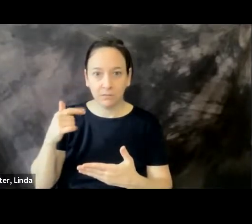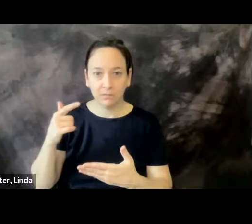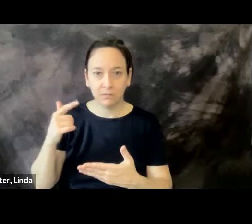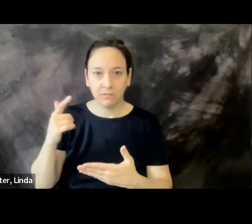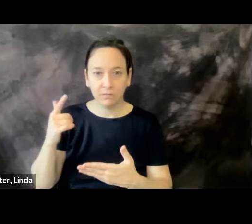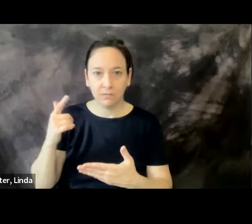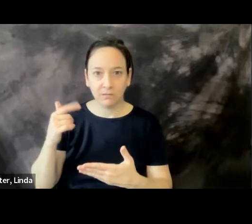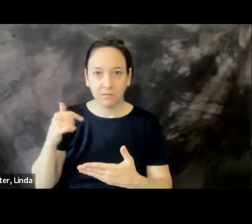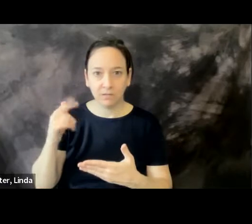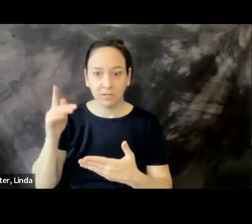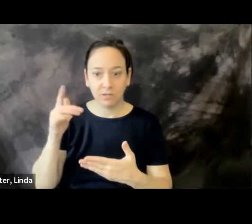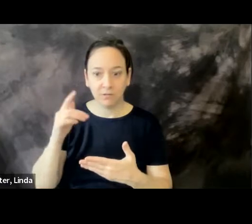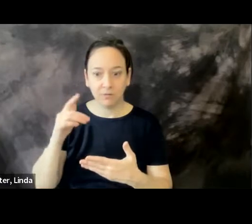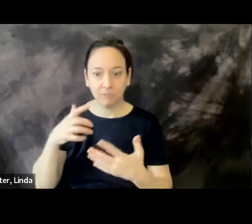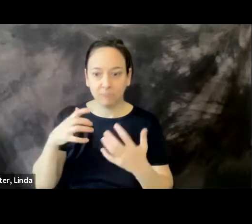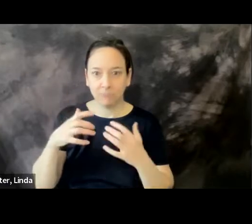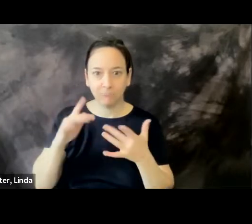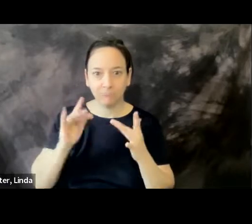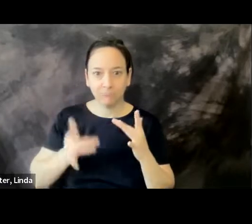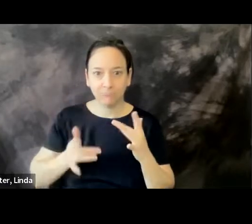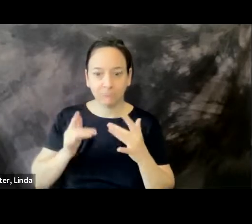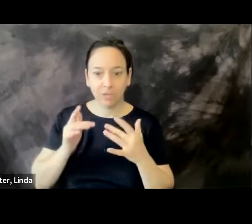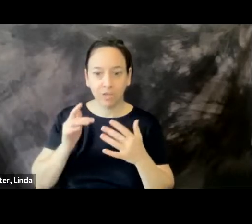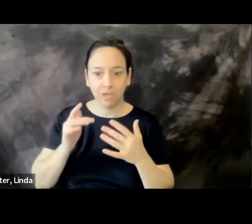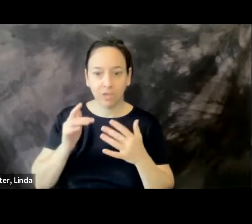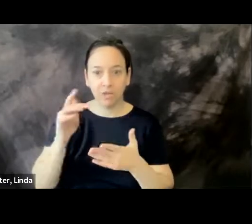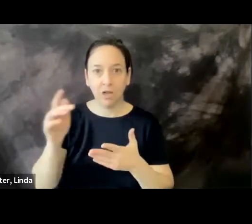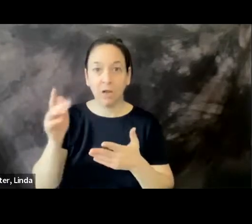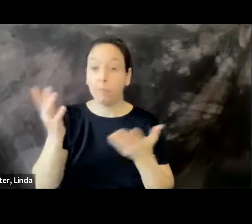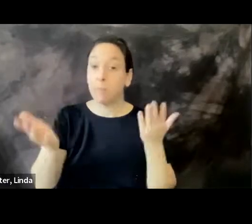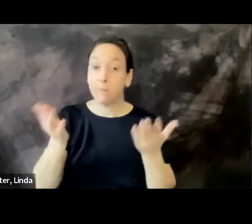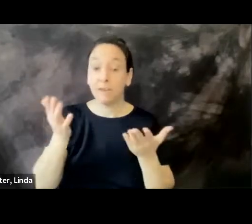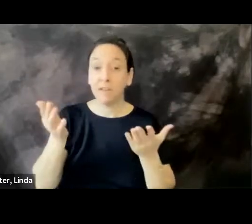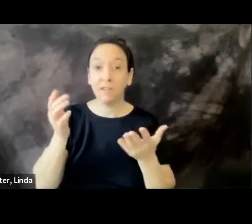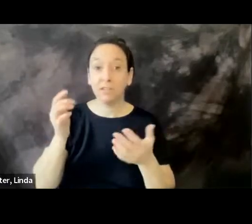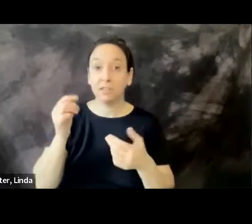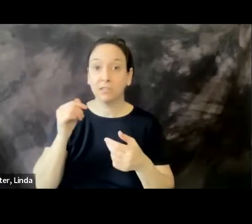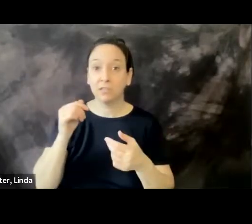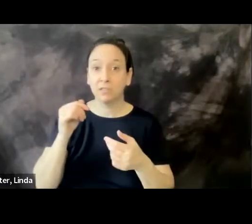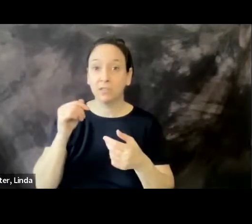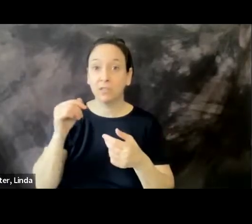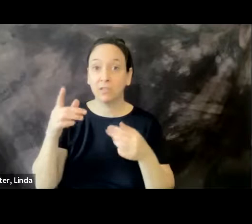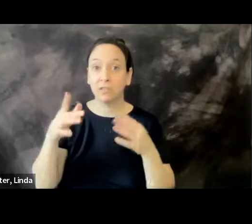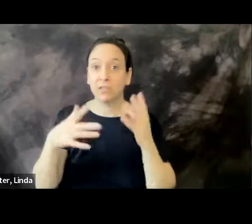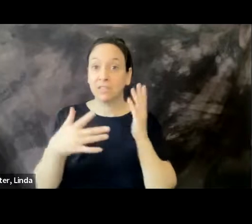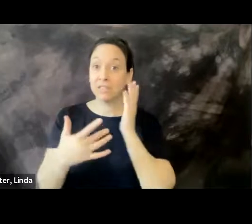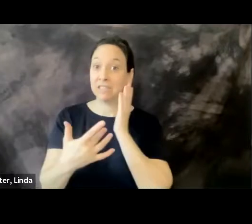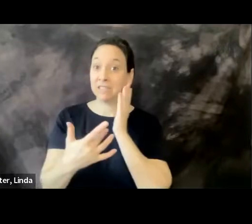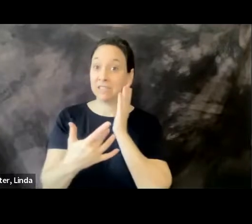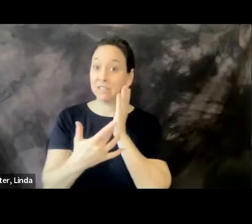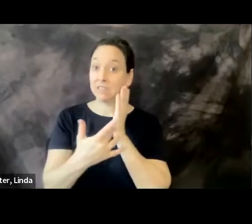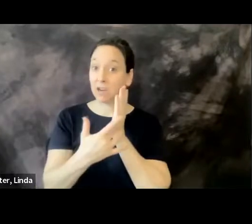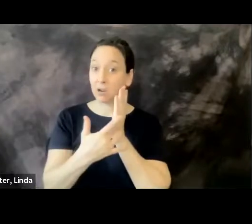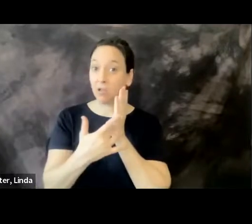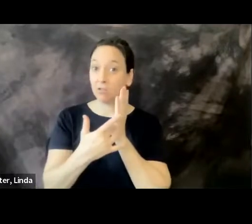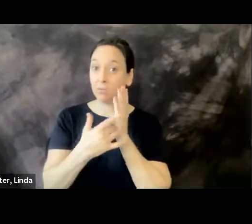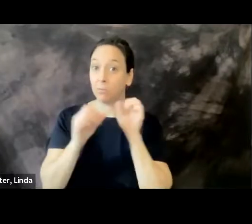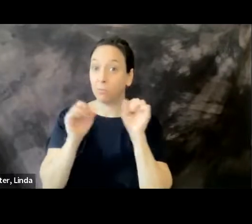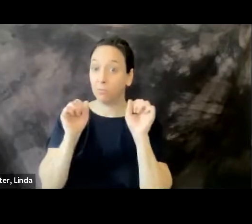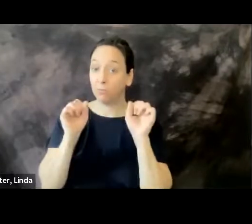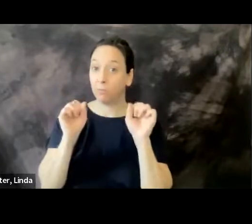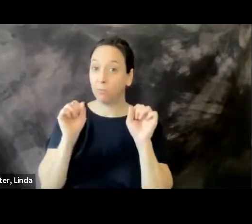when teachers and other school administrators may be granted the technological capacity to listen